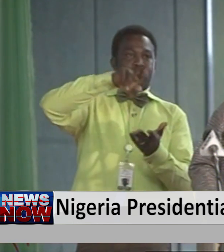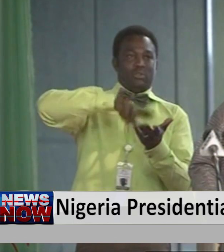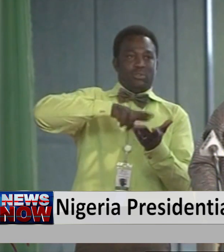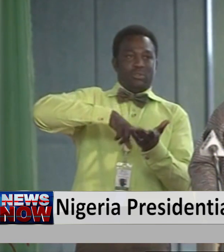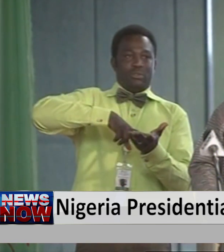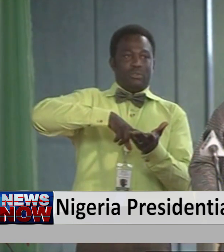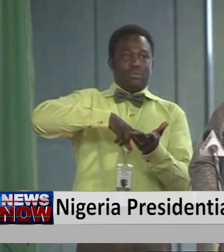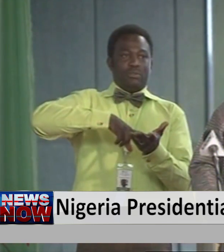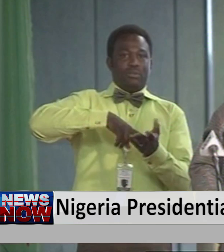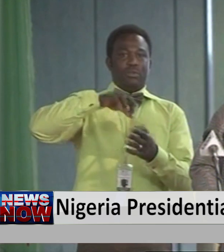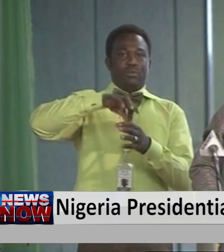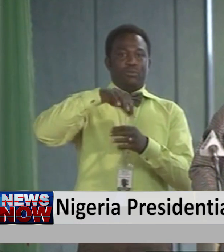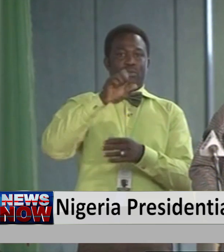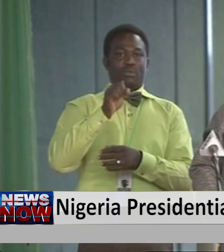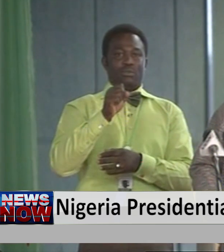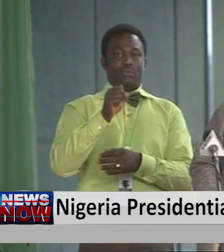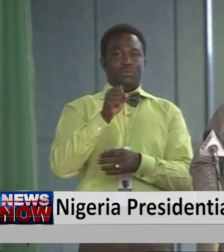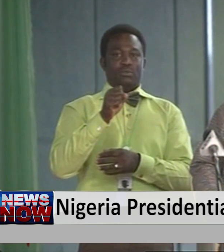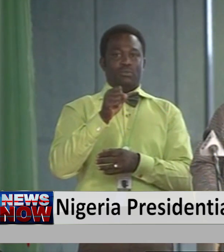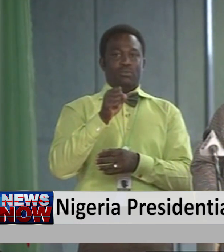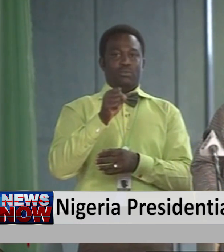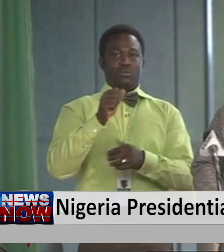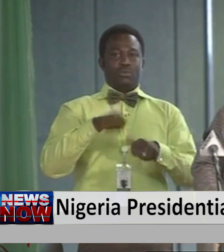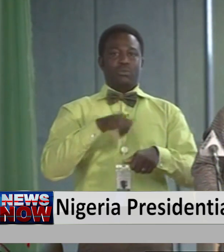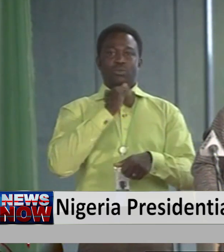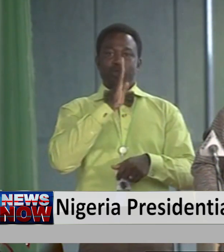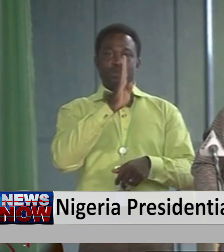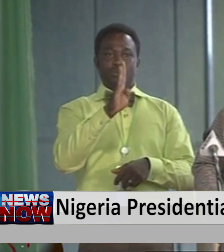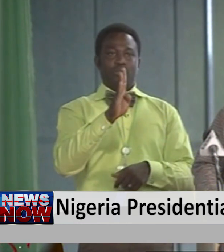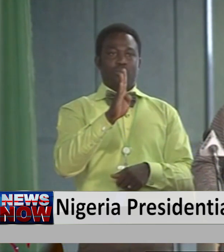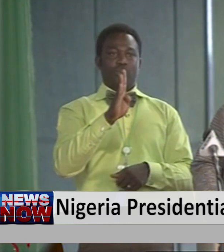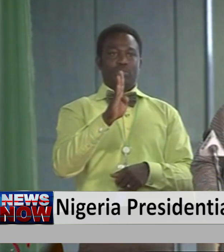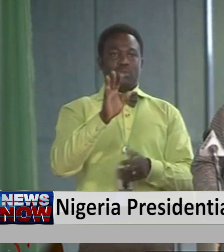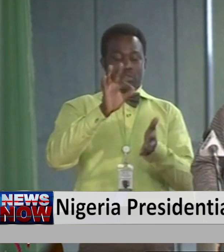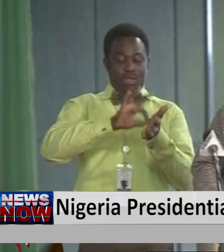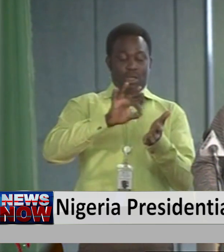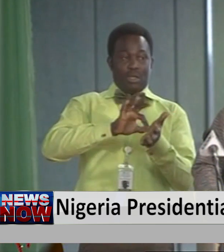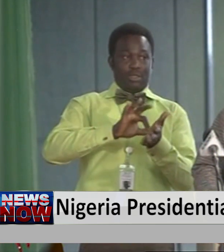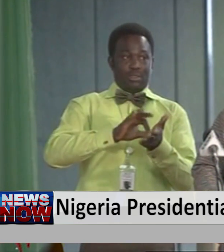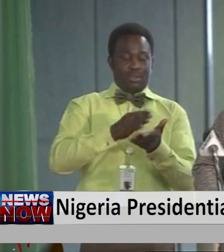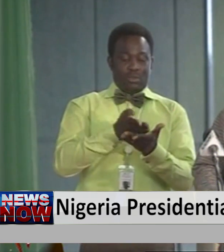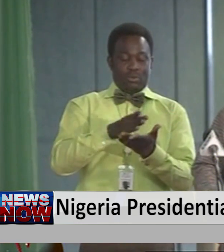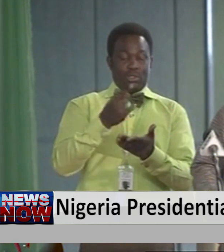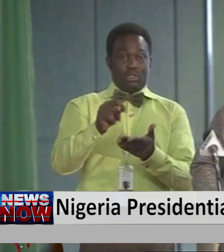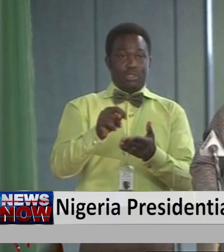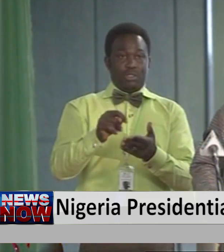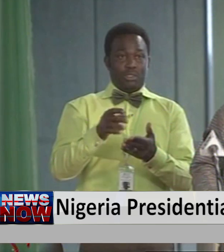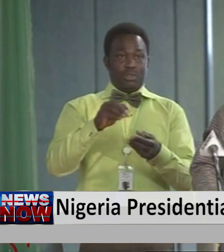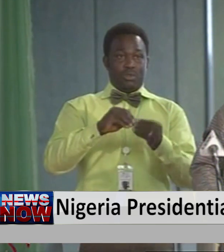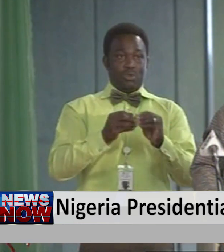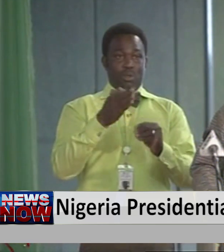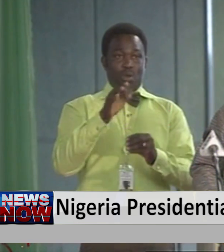registered voters could not be accounted for within the figures for Ekiti